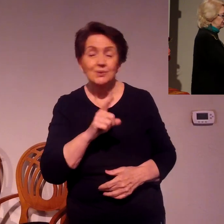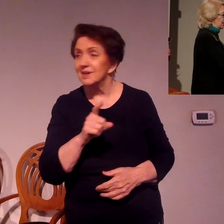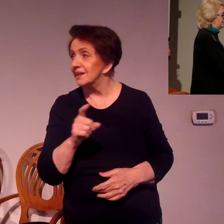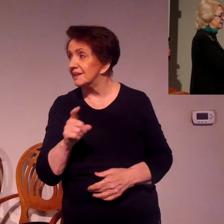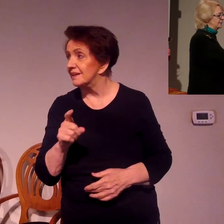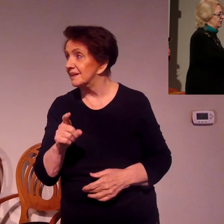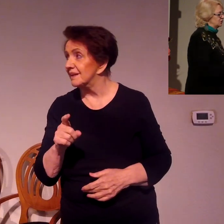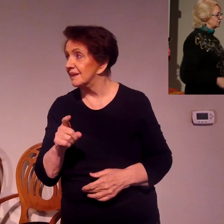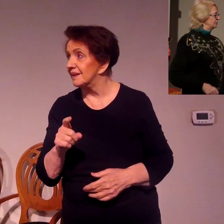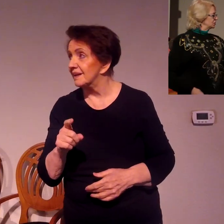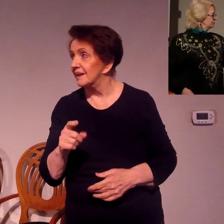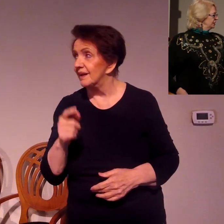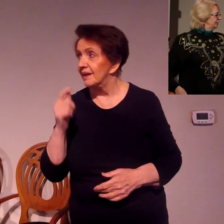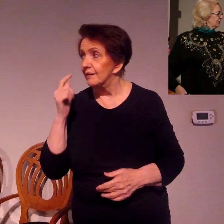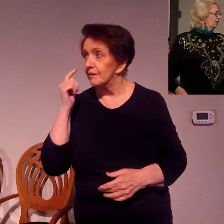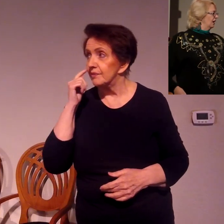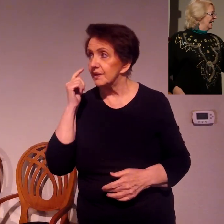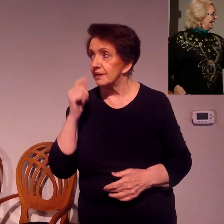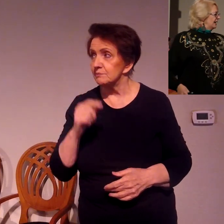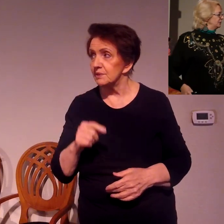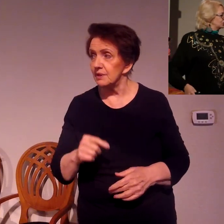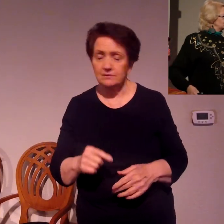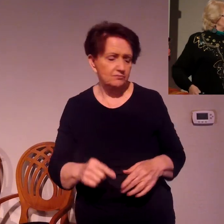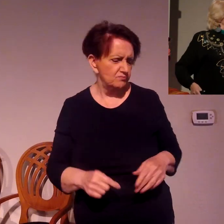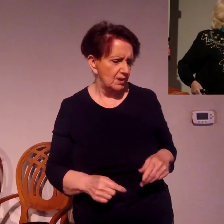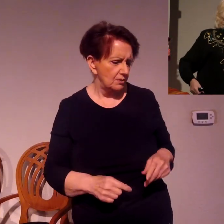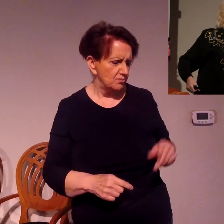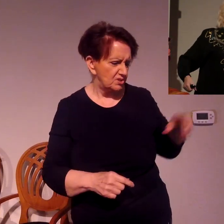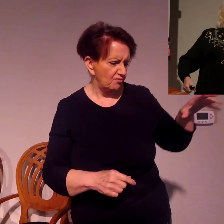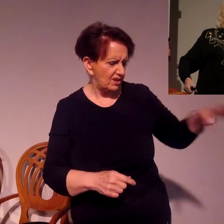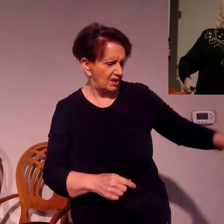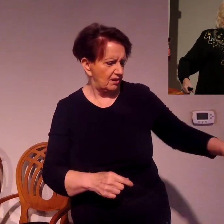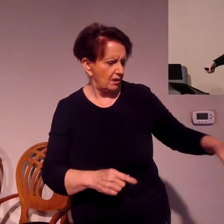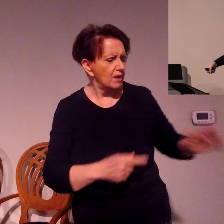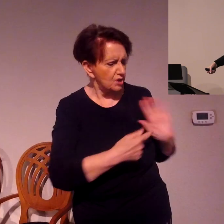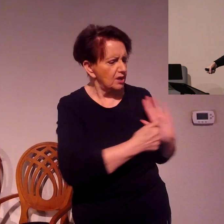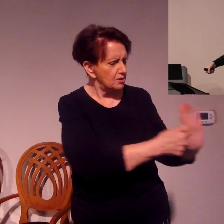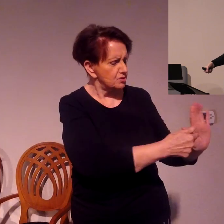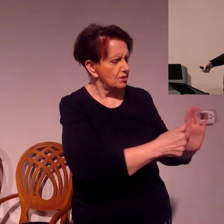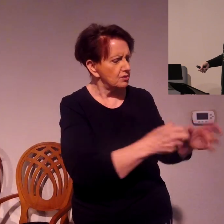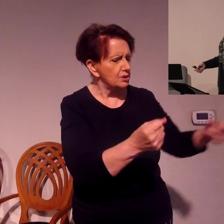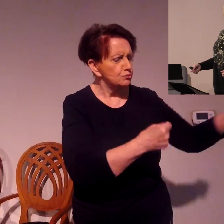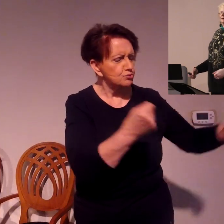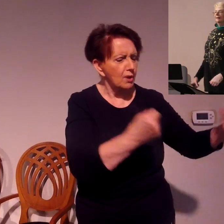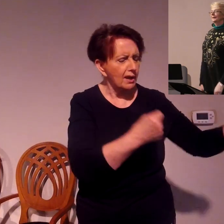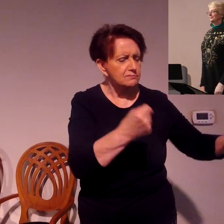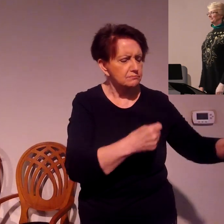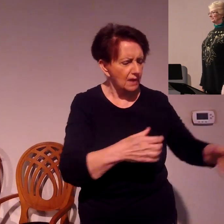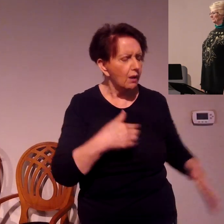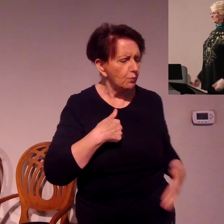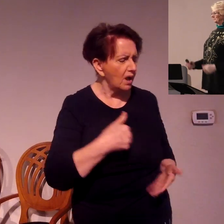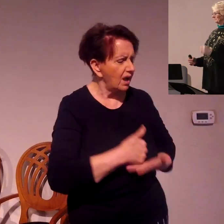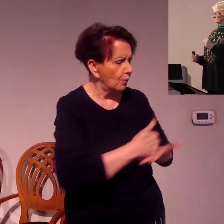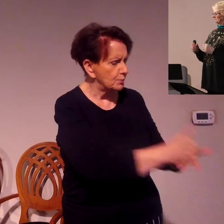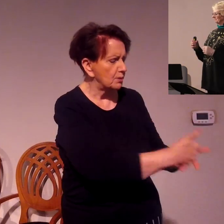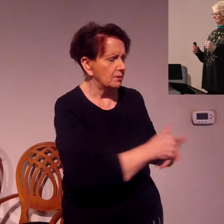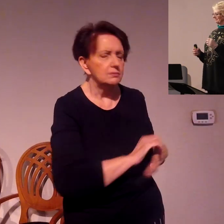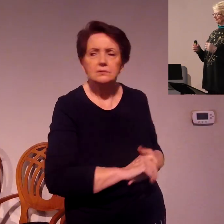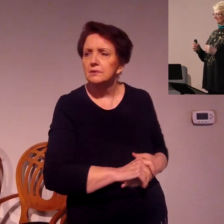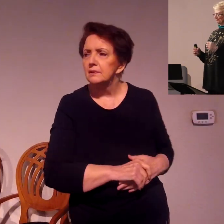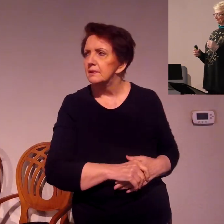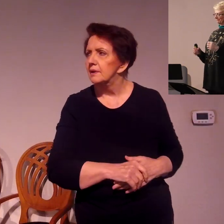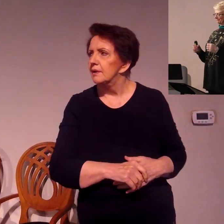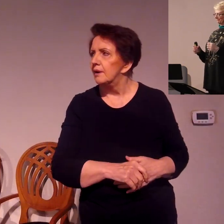this, really. I think I'm going to just reach over here, and I'm going to show you how to do it. I'm going to show you how to drive. I'm driving my car. I'm heading